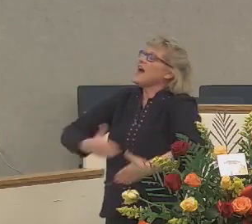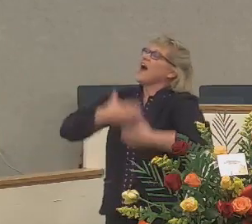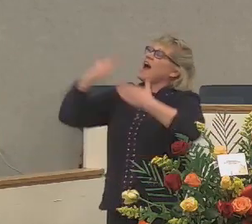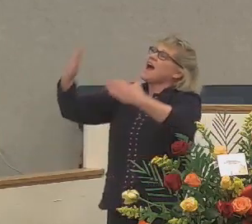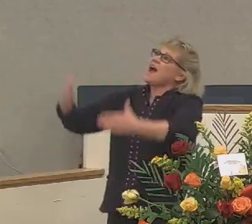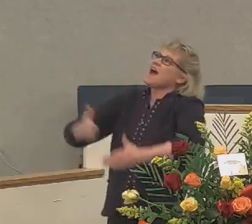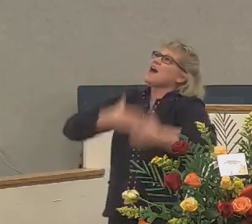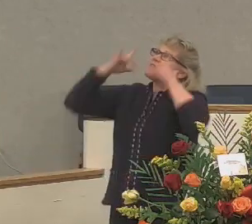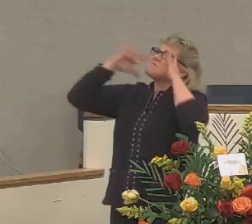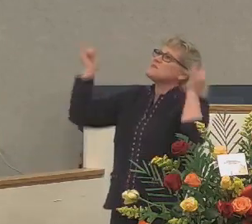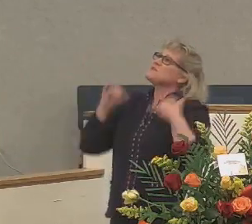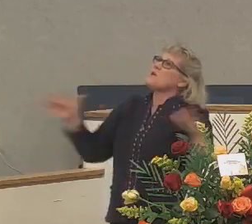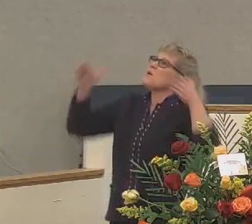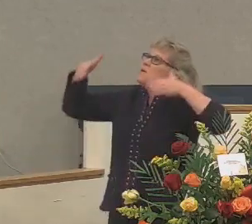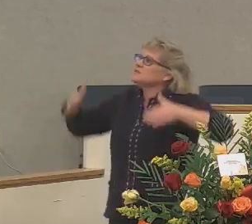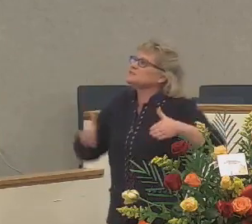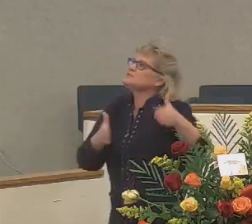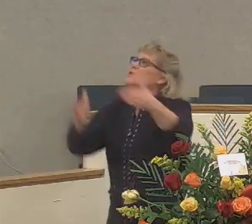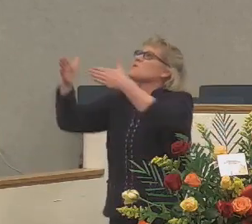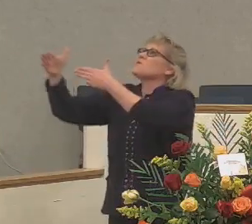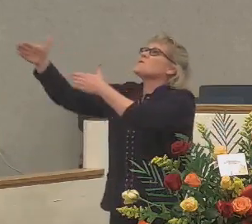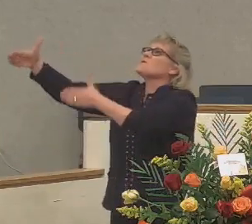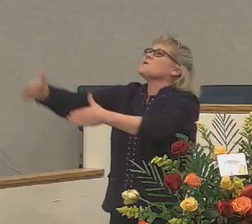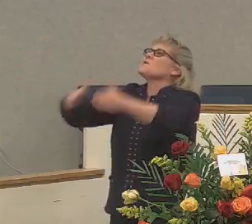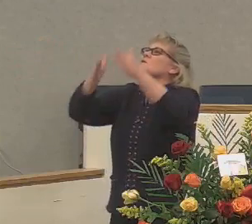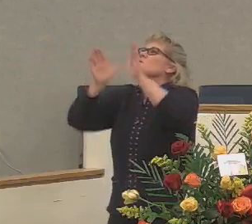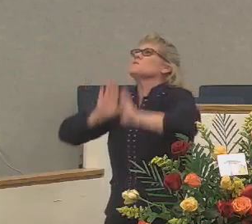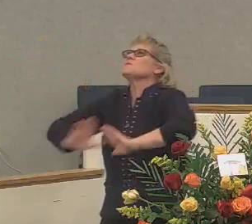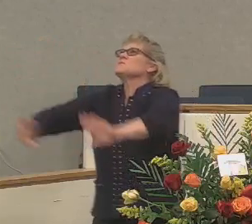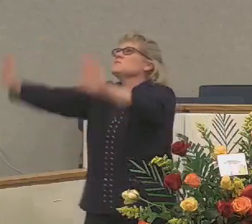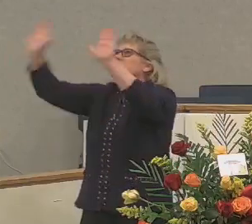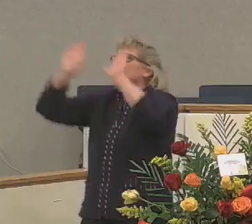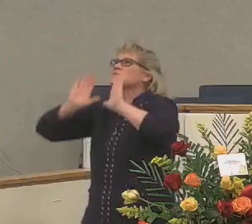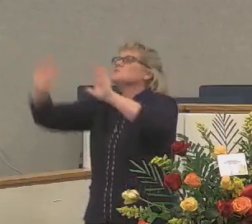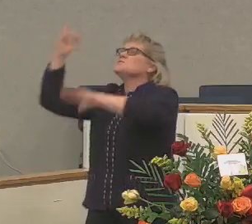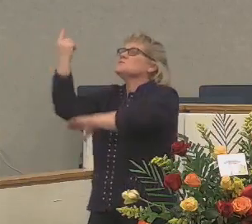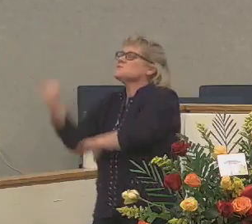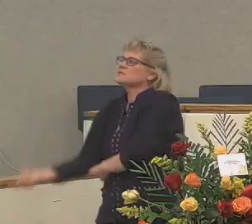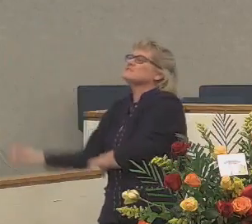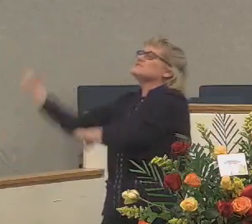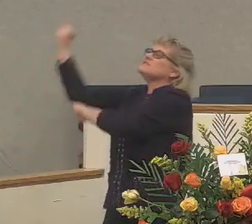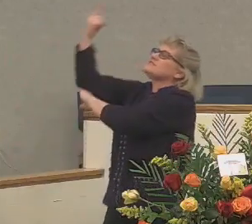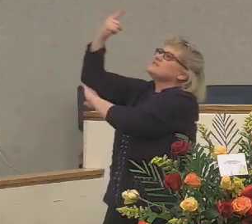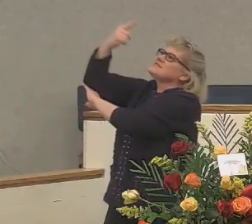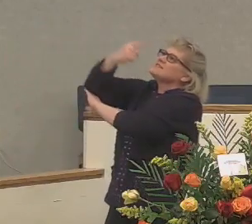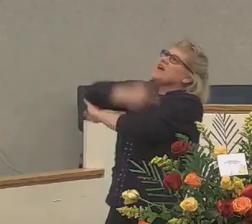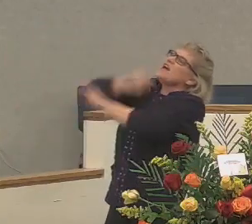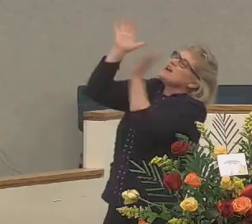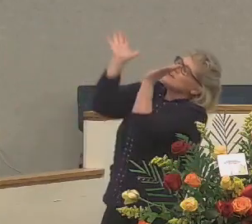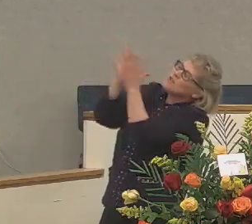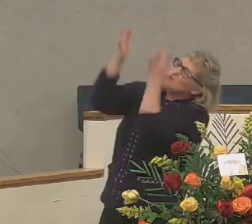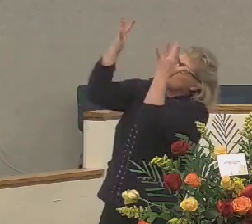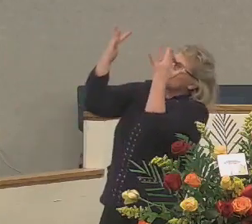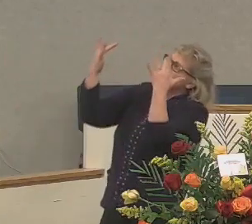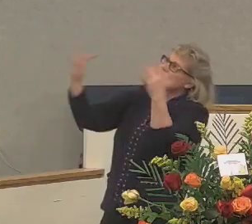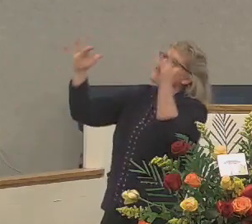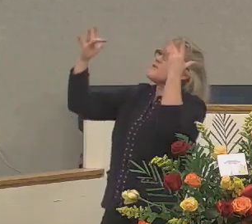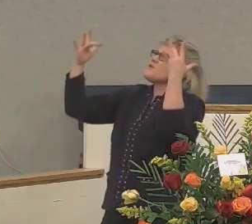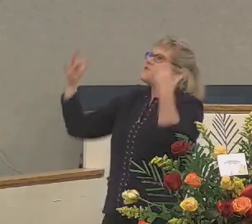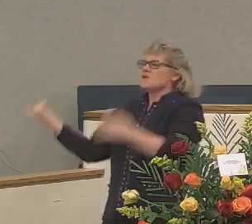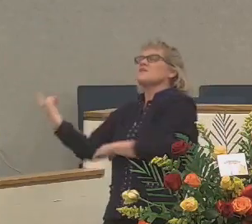that happy golden shore. What a day, glorious